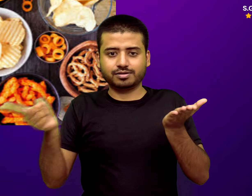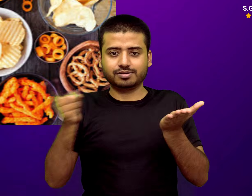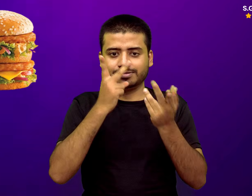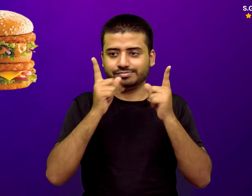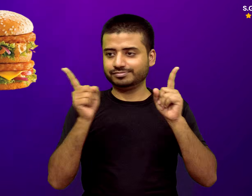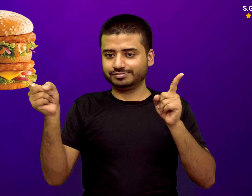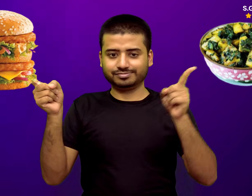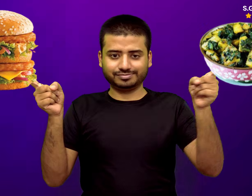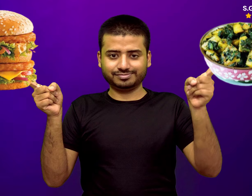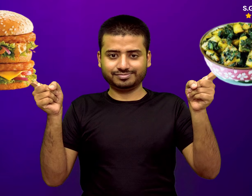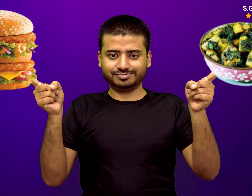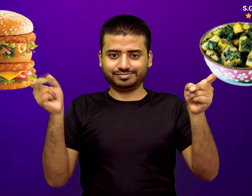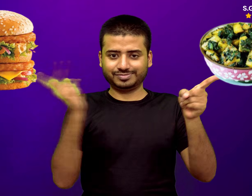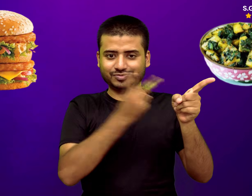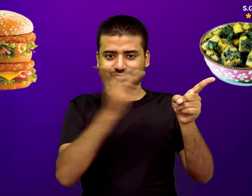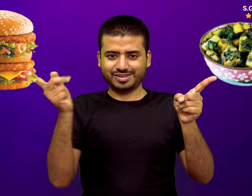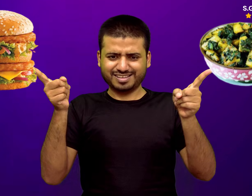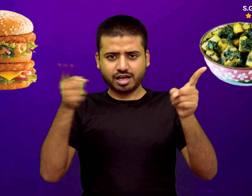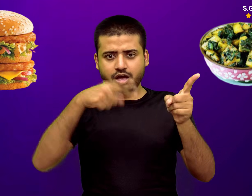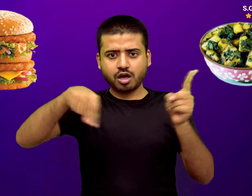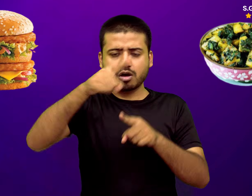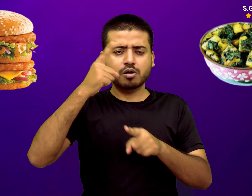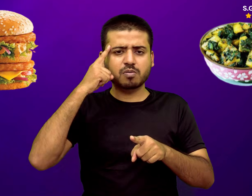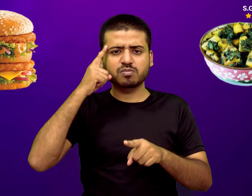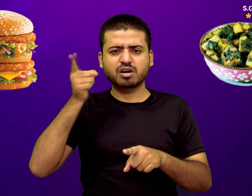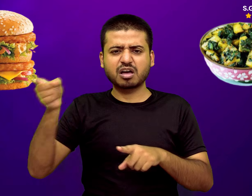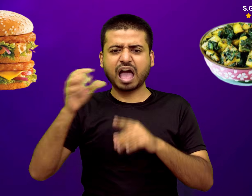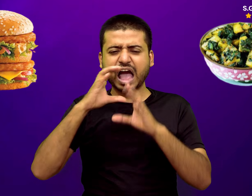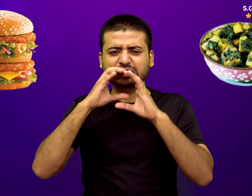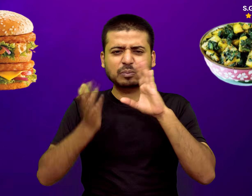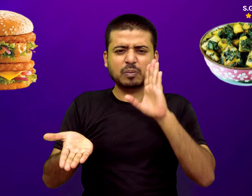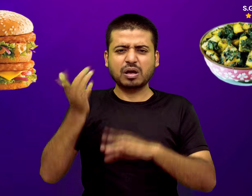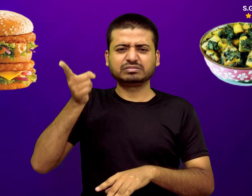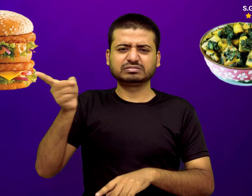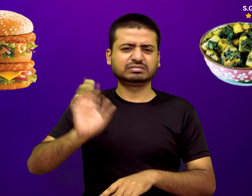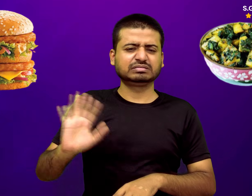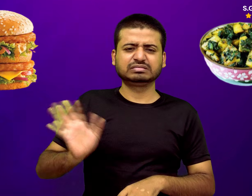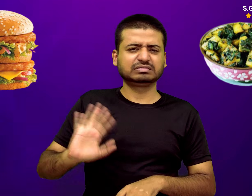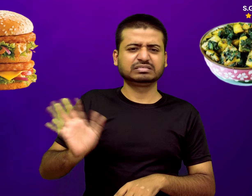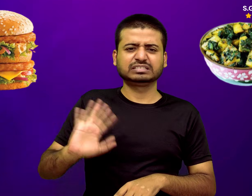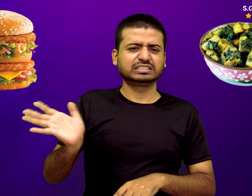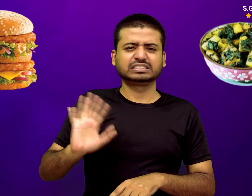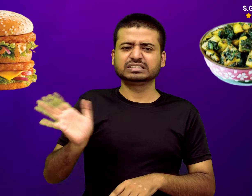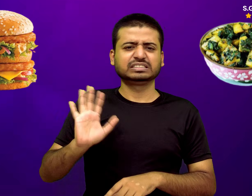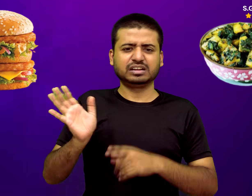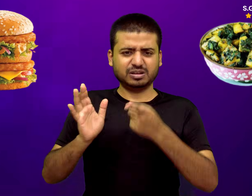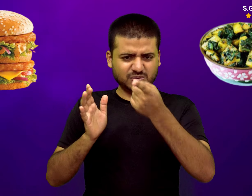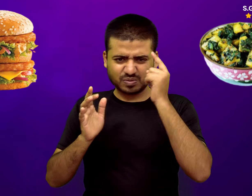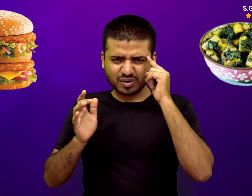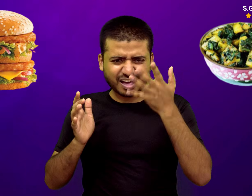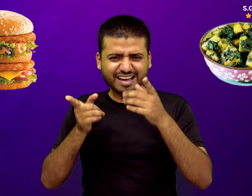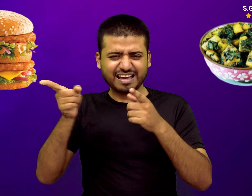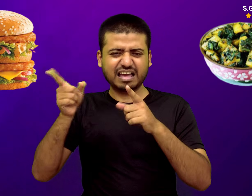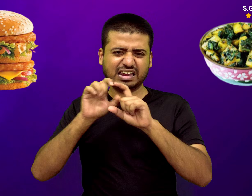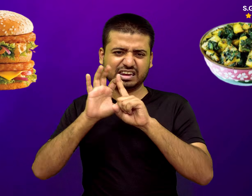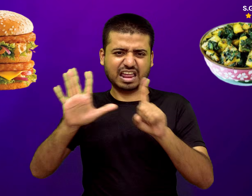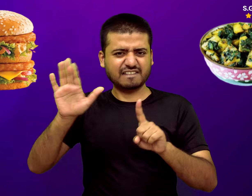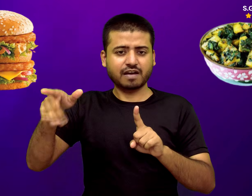controllable variables in joint health is often sitting right on your dinner plate. What you eat has a profound, daily impact on how your joints